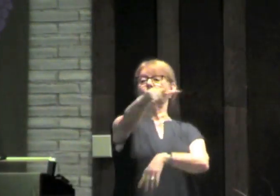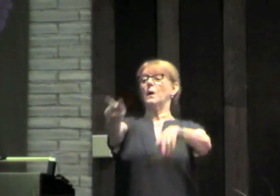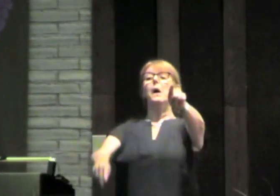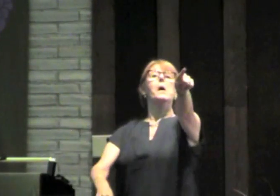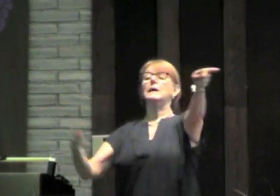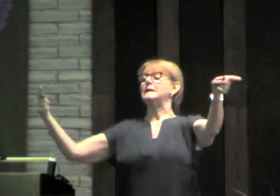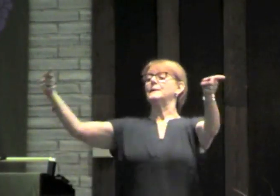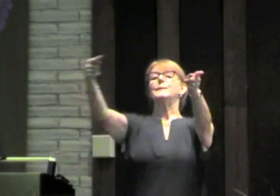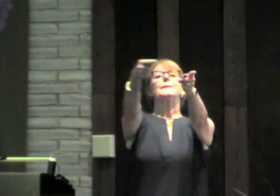tip.